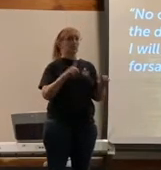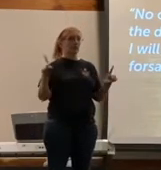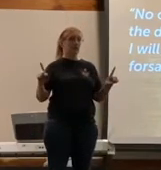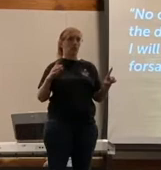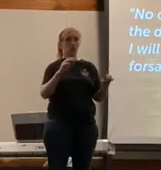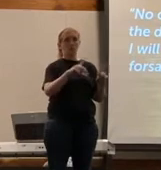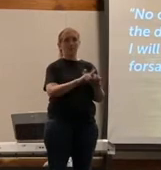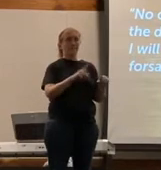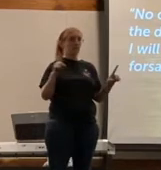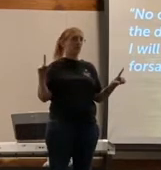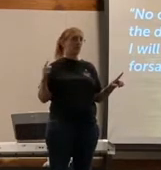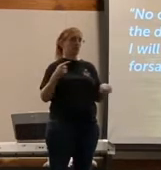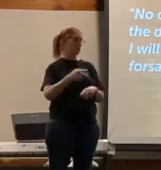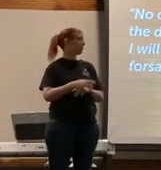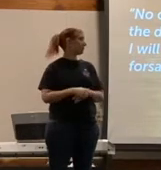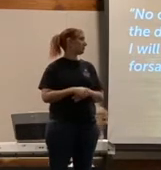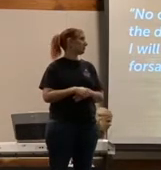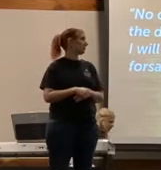nor abandon you.